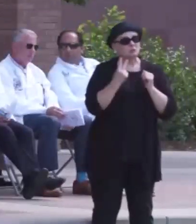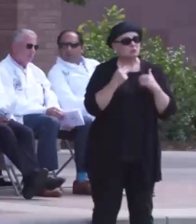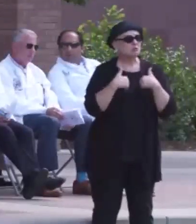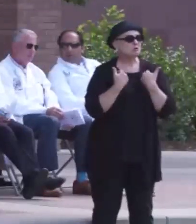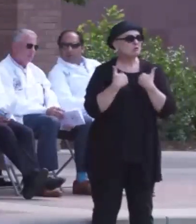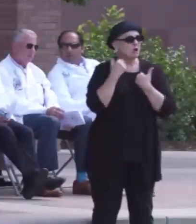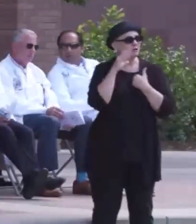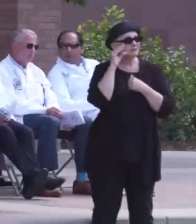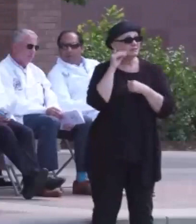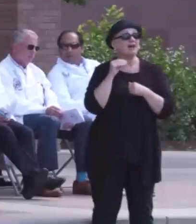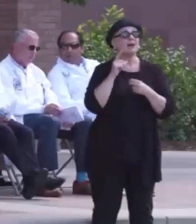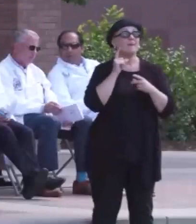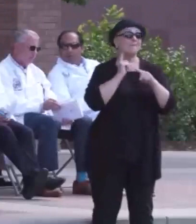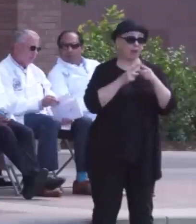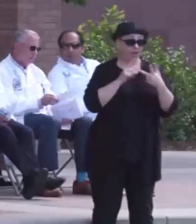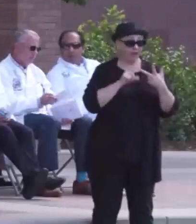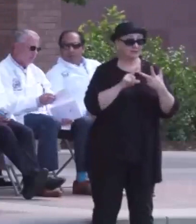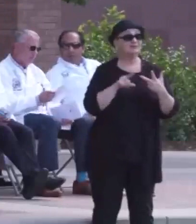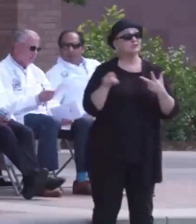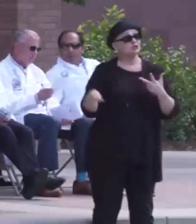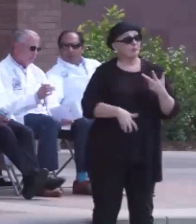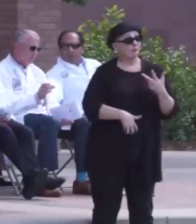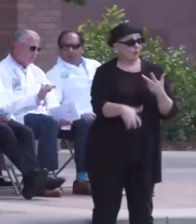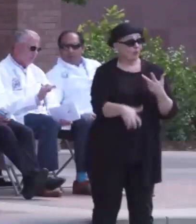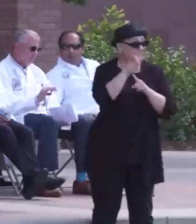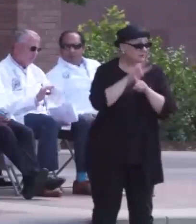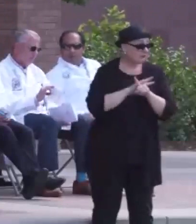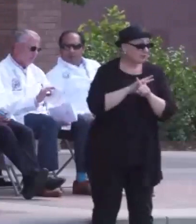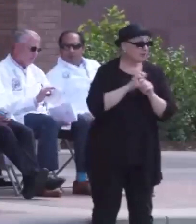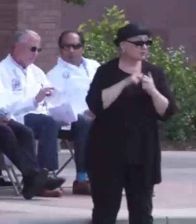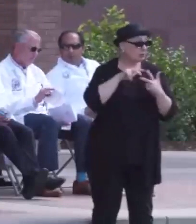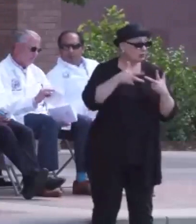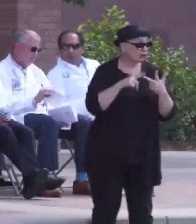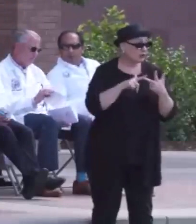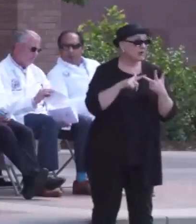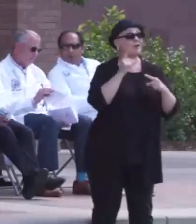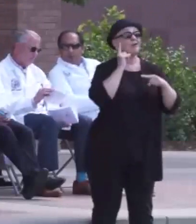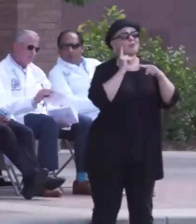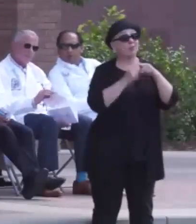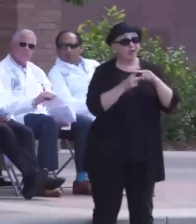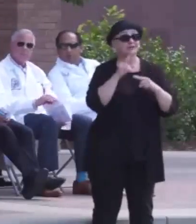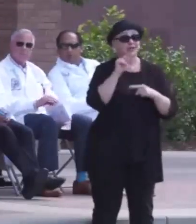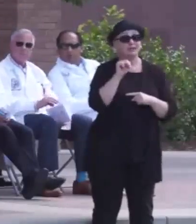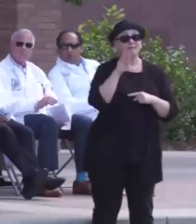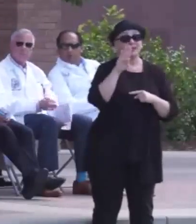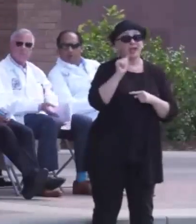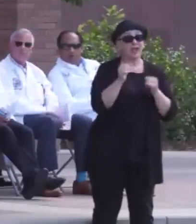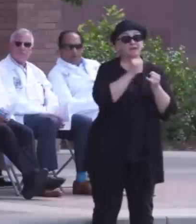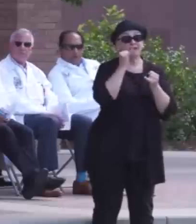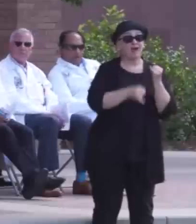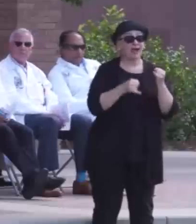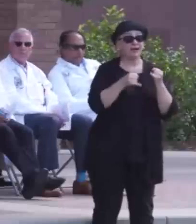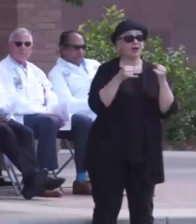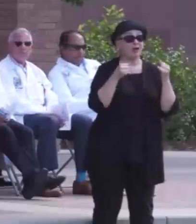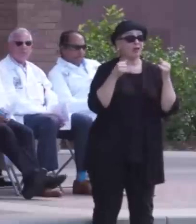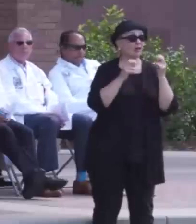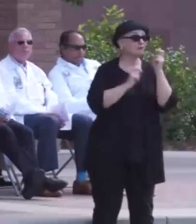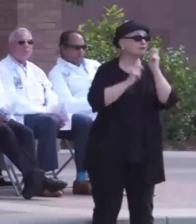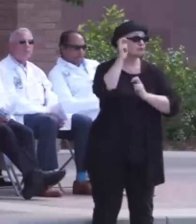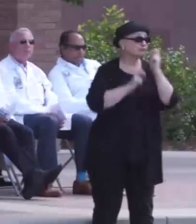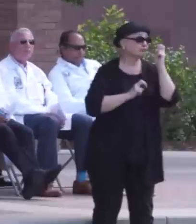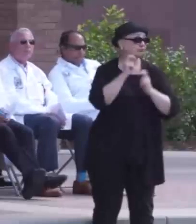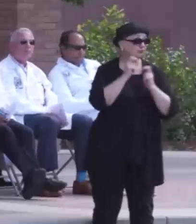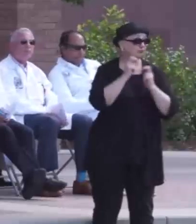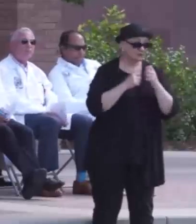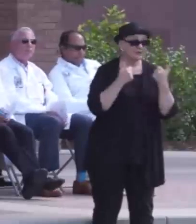was 7 months pregnant with our third, and the NBA finals were on. And I know this is before many of you were born, but some of you will